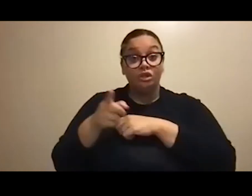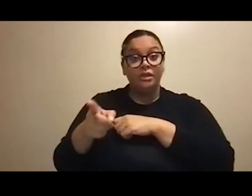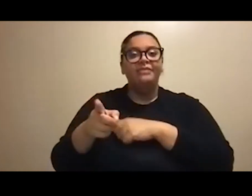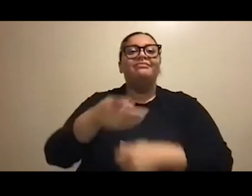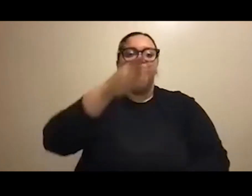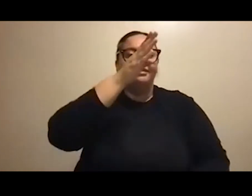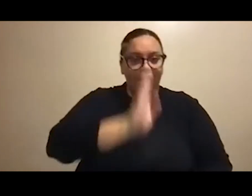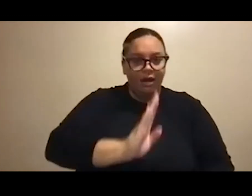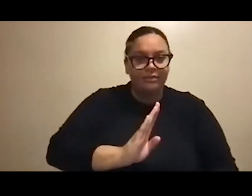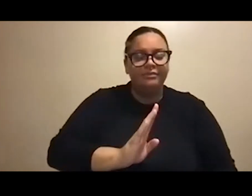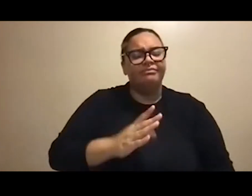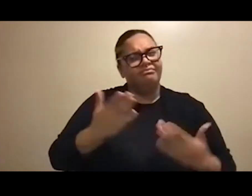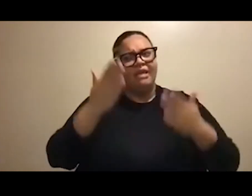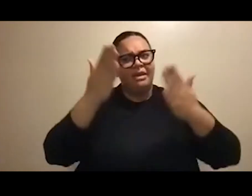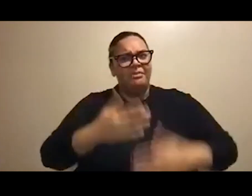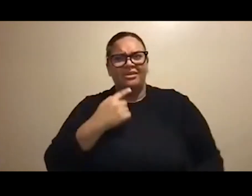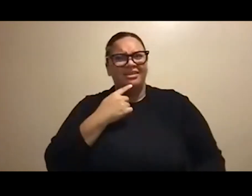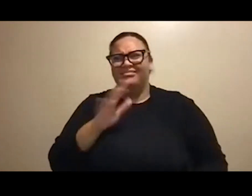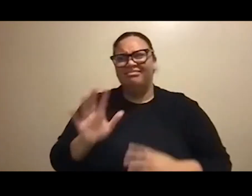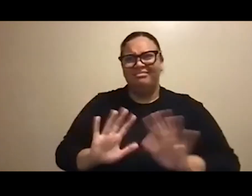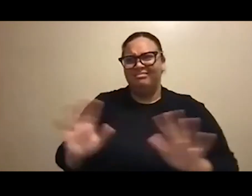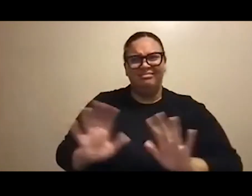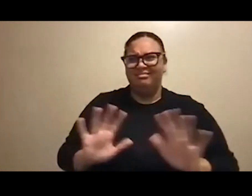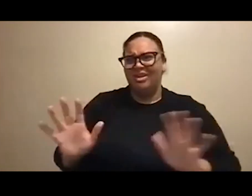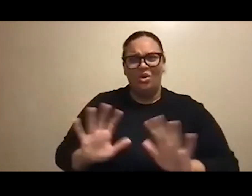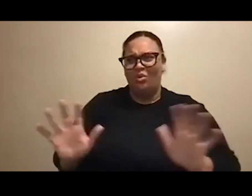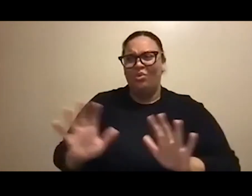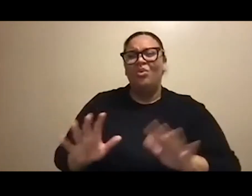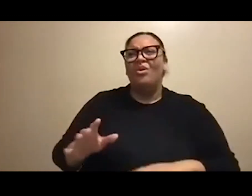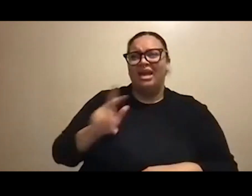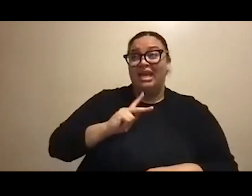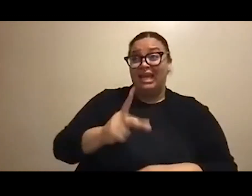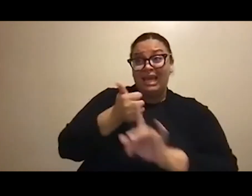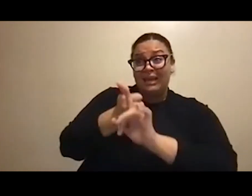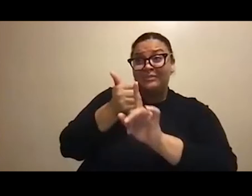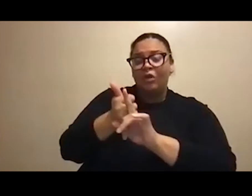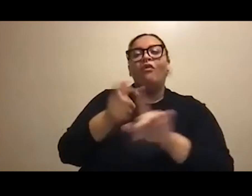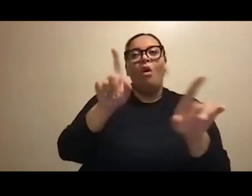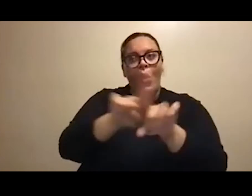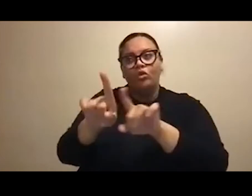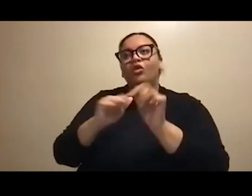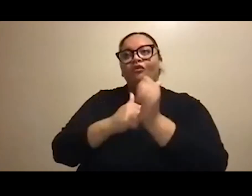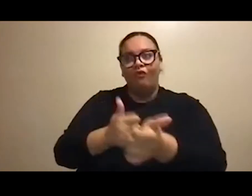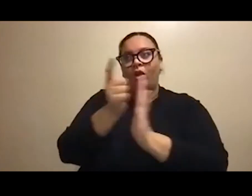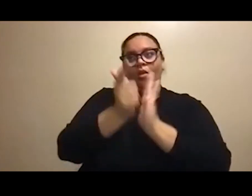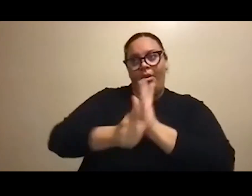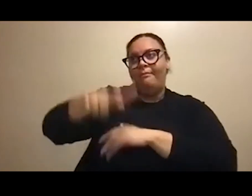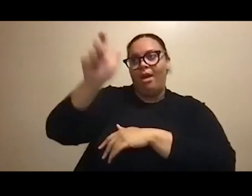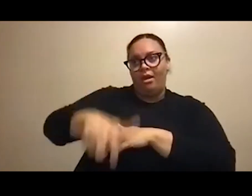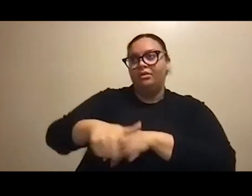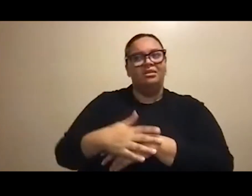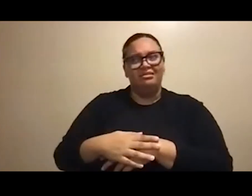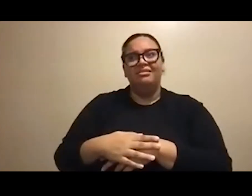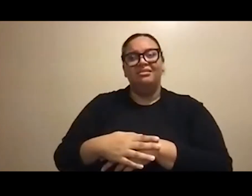Your Majesty. The king himself is accountable to the law, and to the people, and to Parliament, and